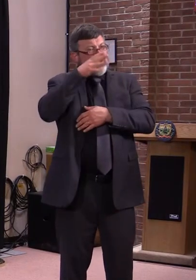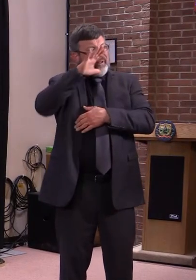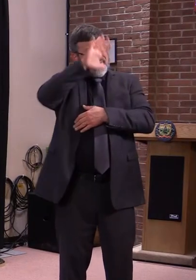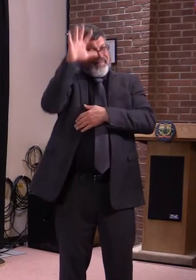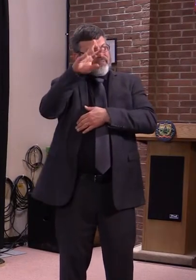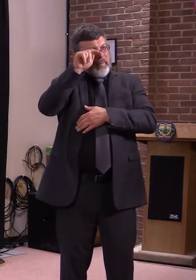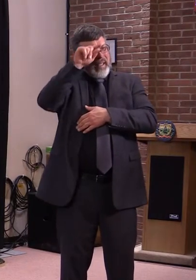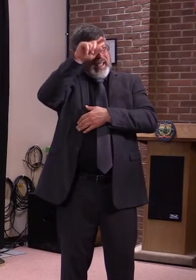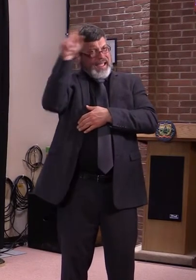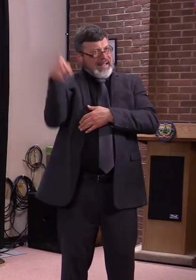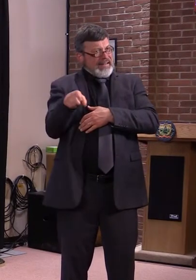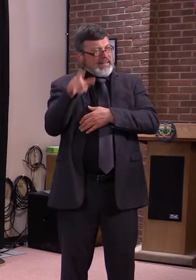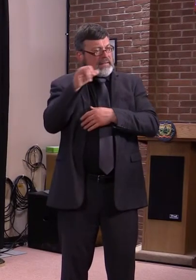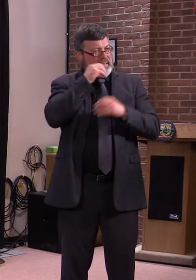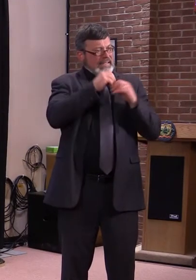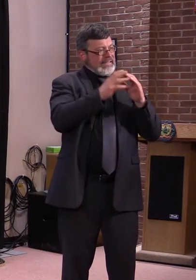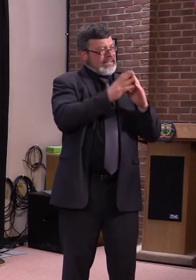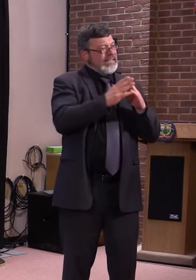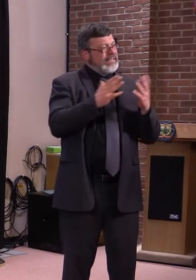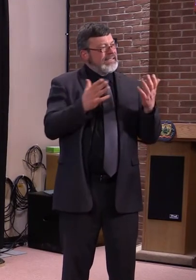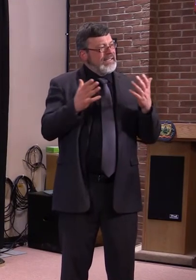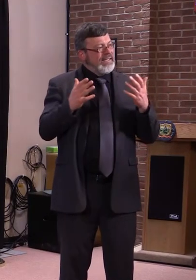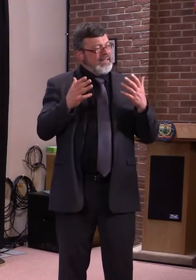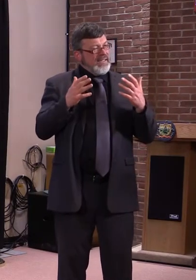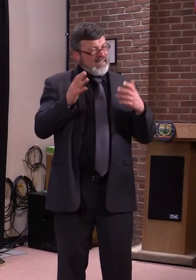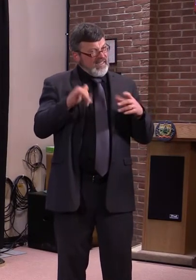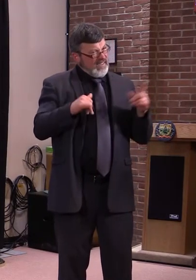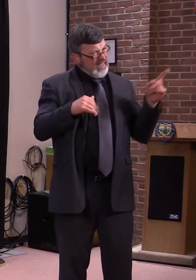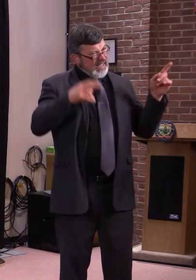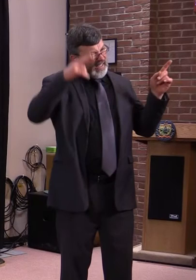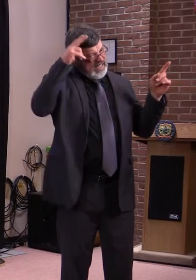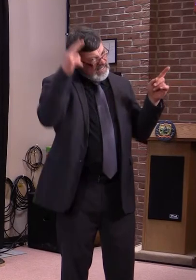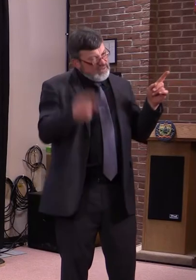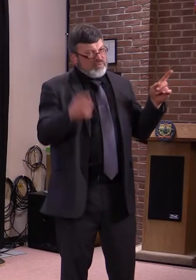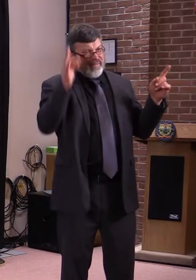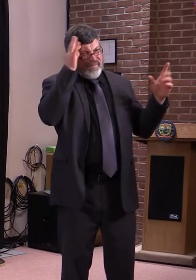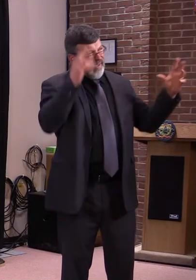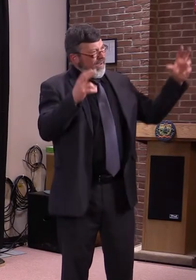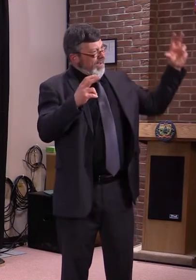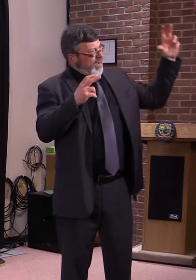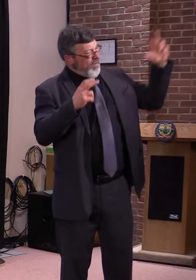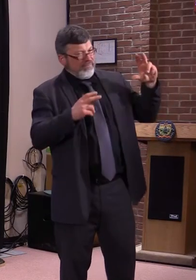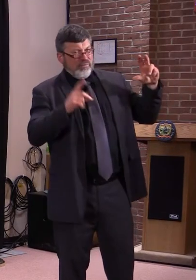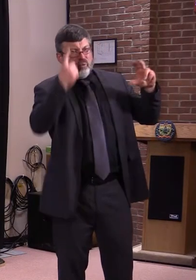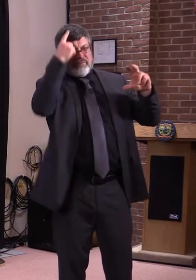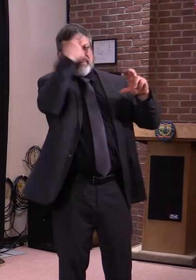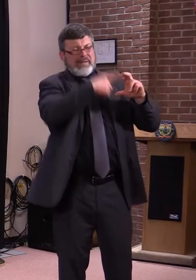know of. And as I said in my remarks, we can't squander it.